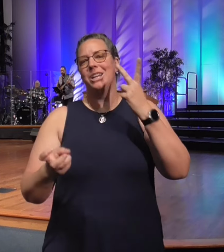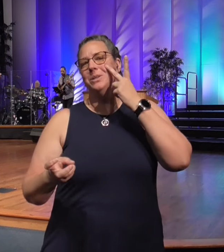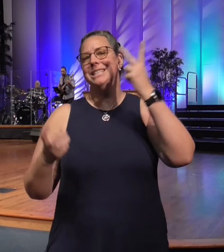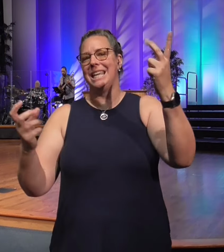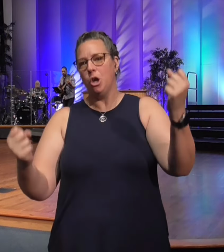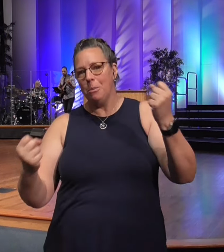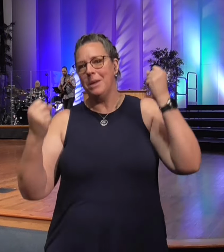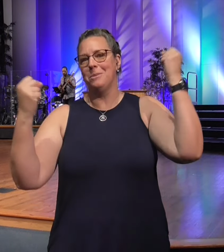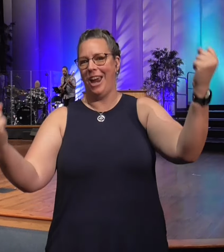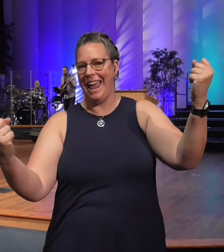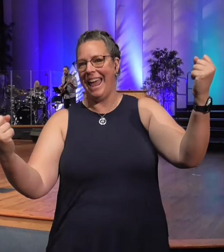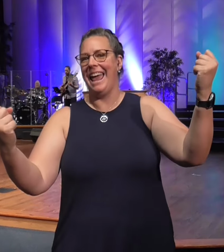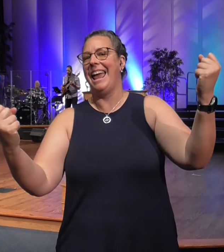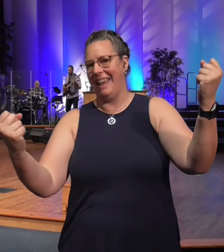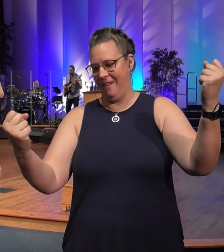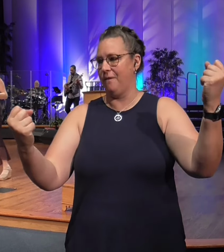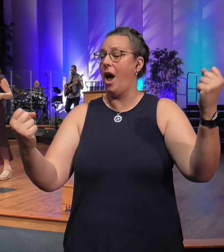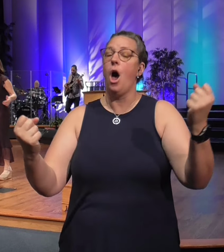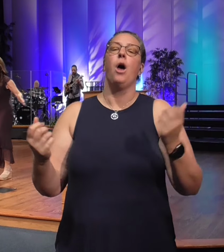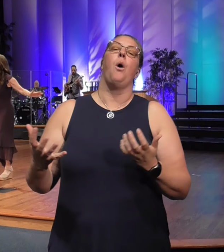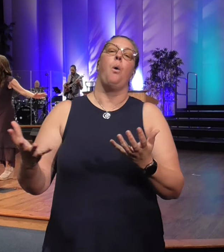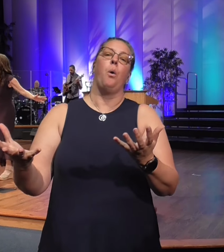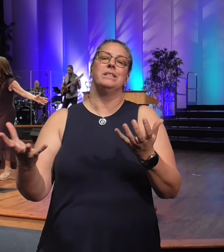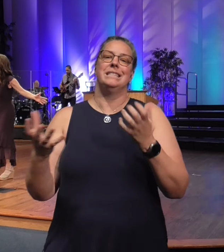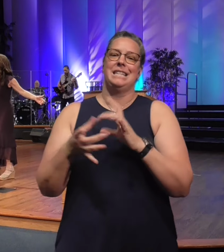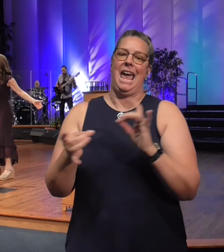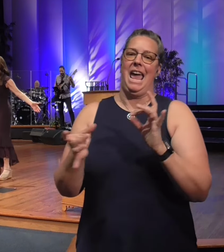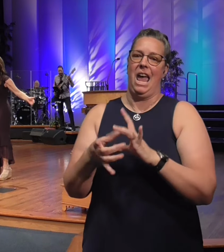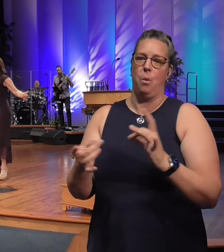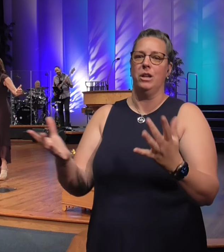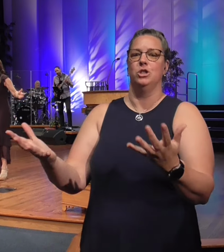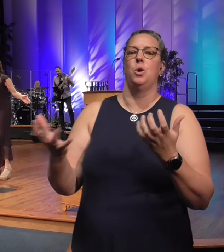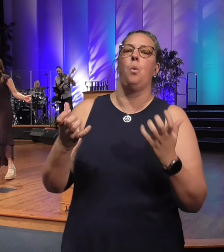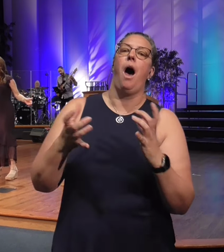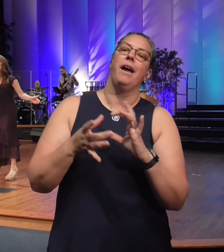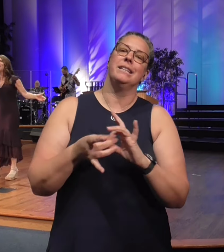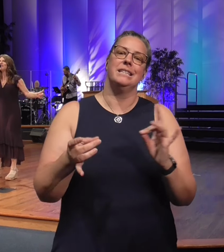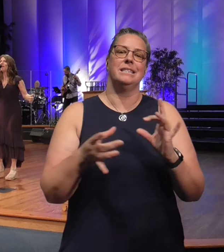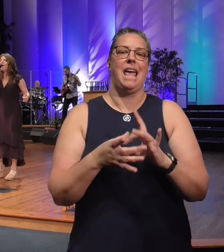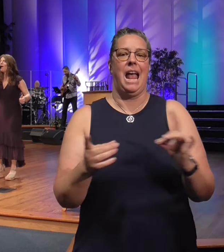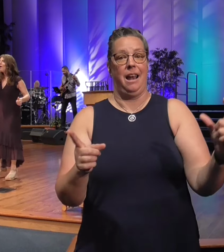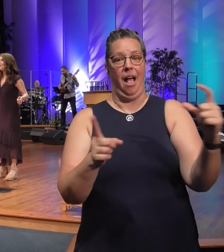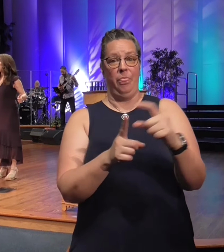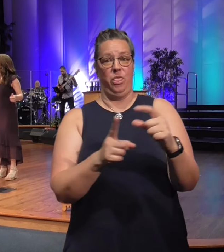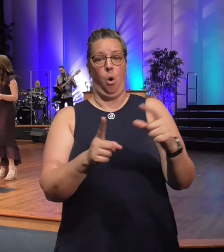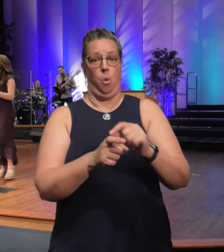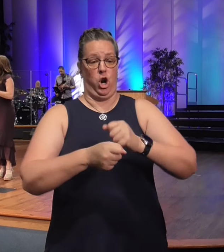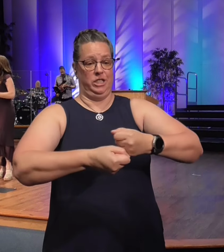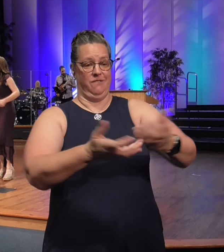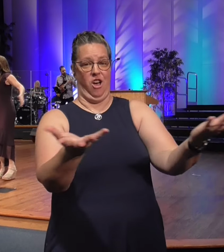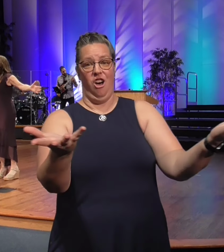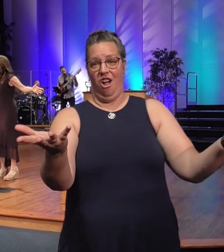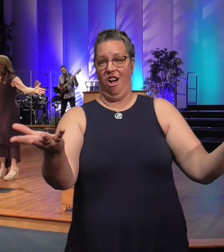see you be brave with what you wanna say and let the words fall